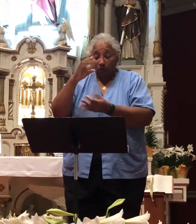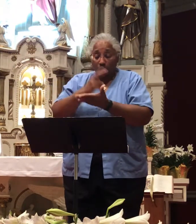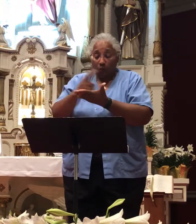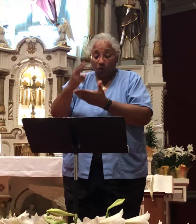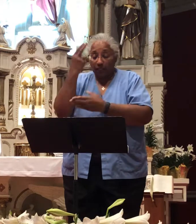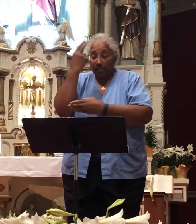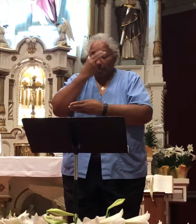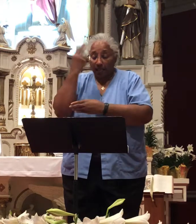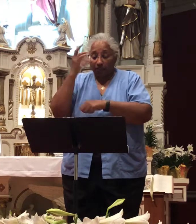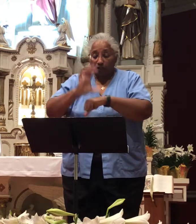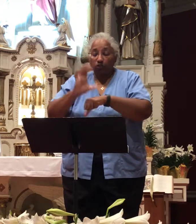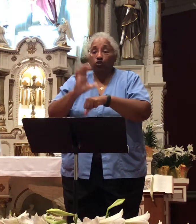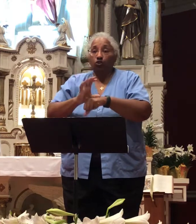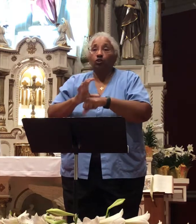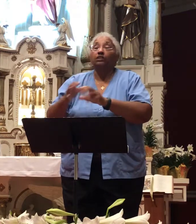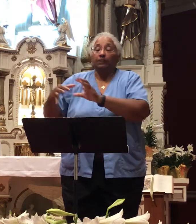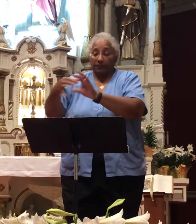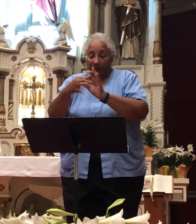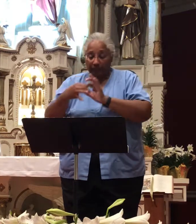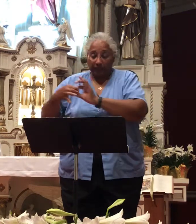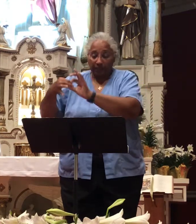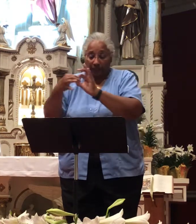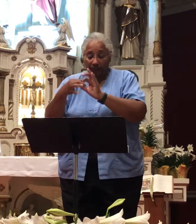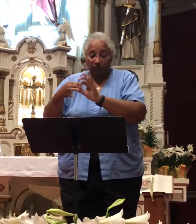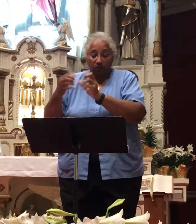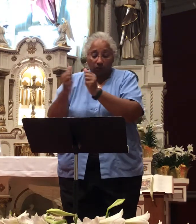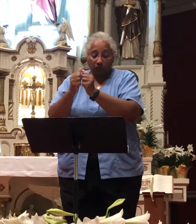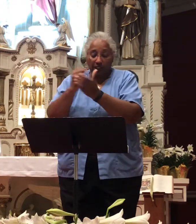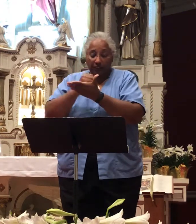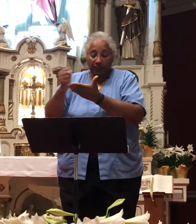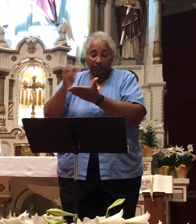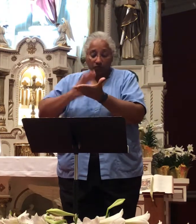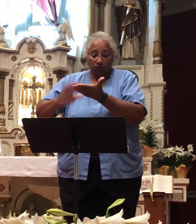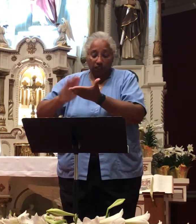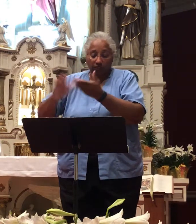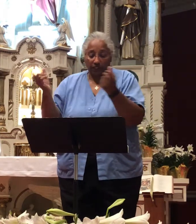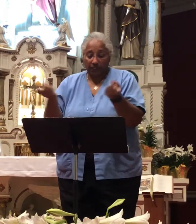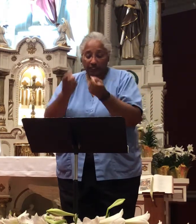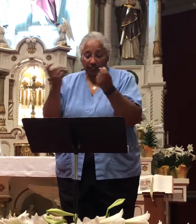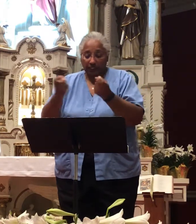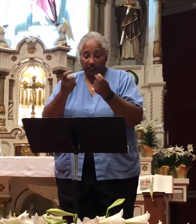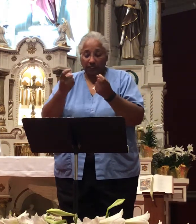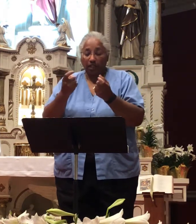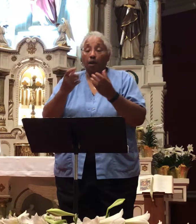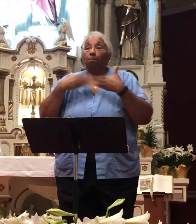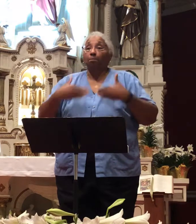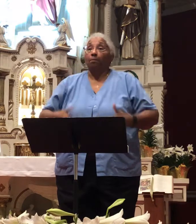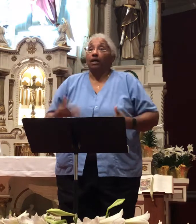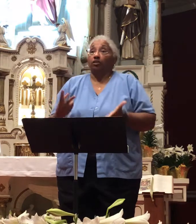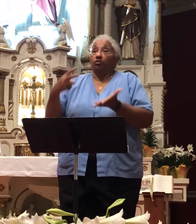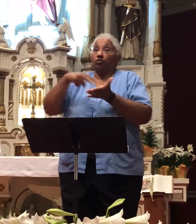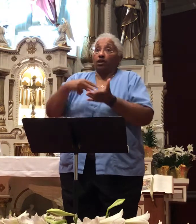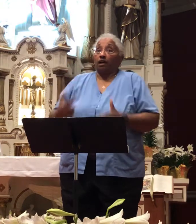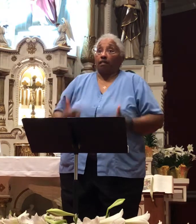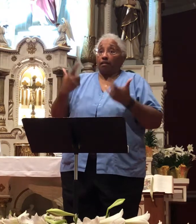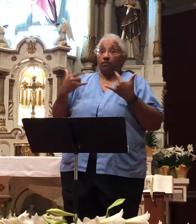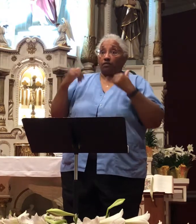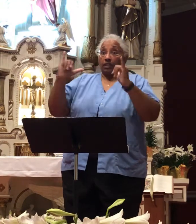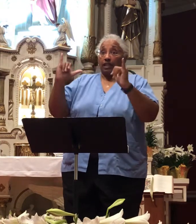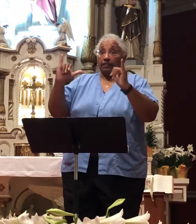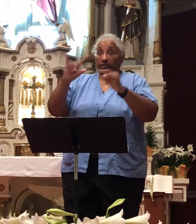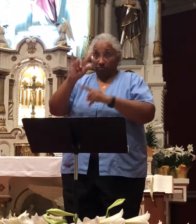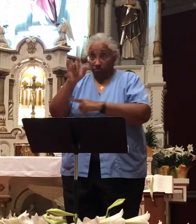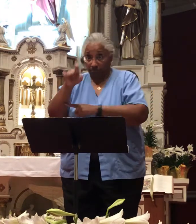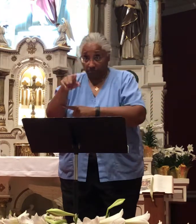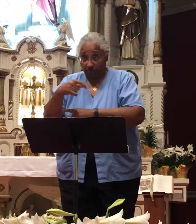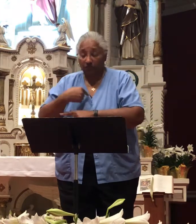saints, the forgiveness of sins, the resurrection of the body, and life everlasting? I do. And